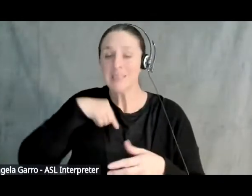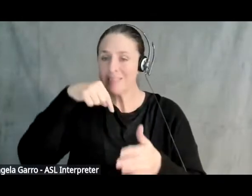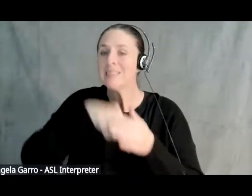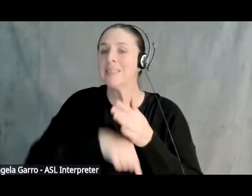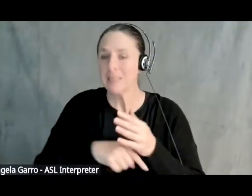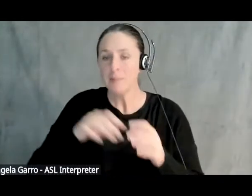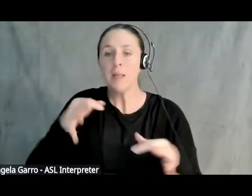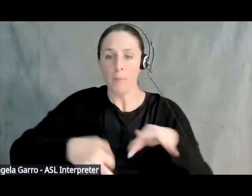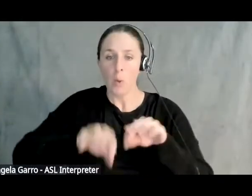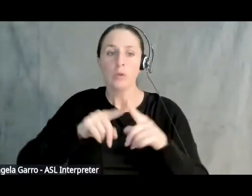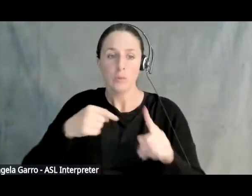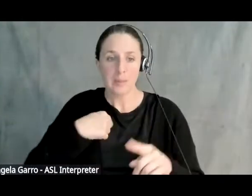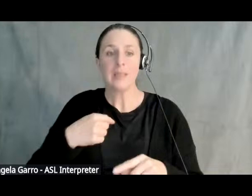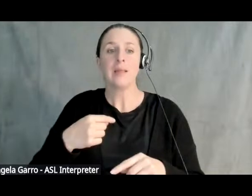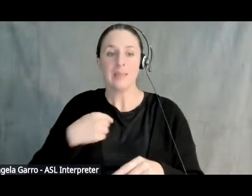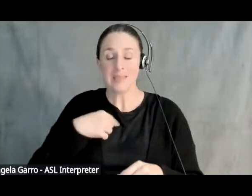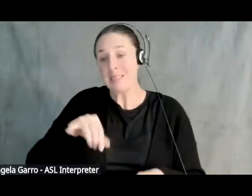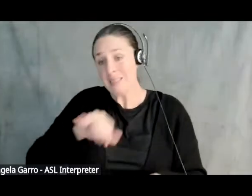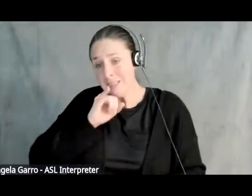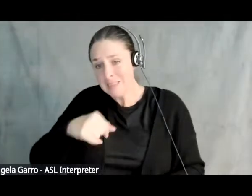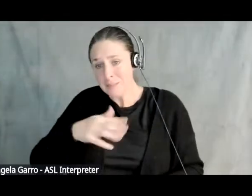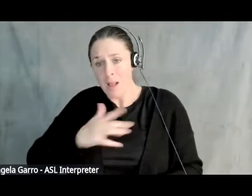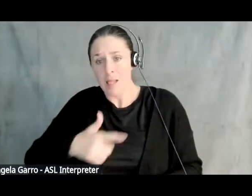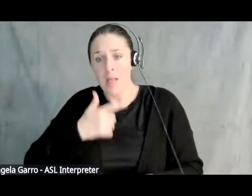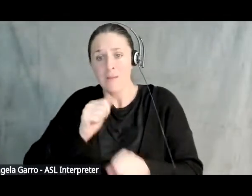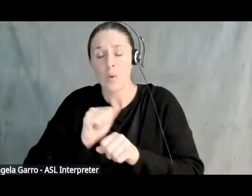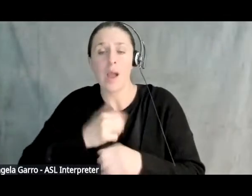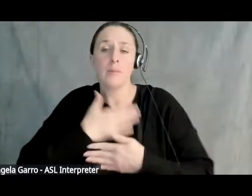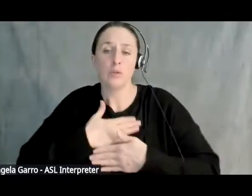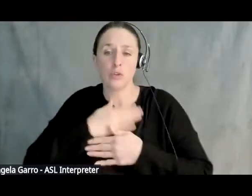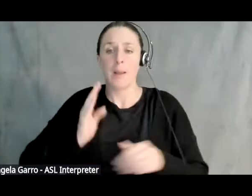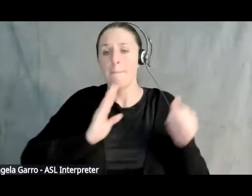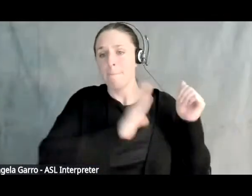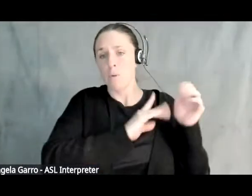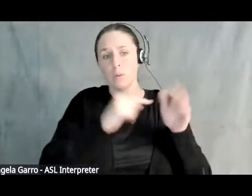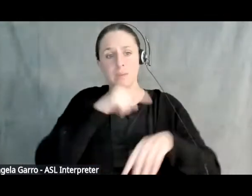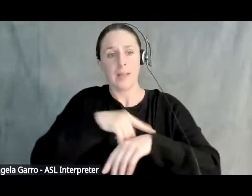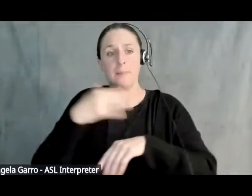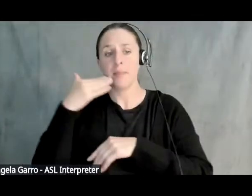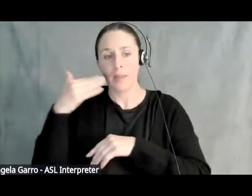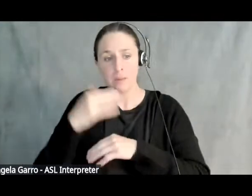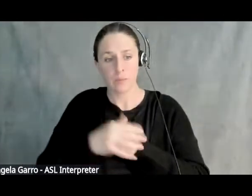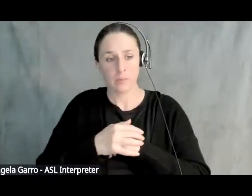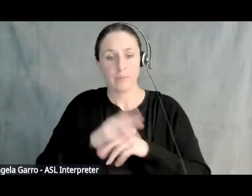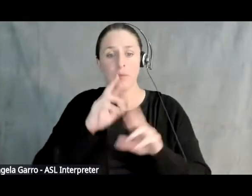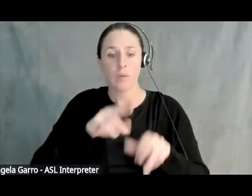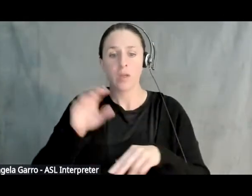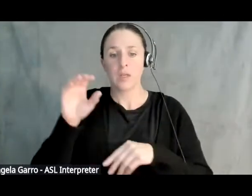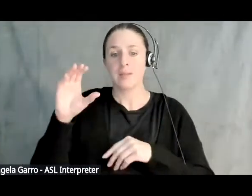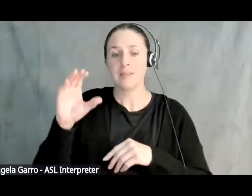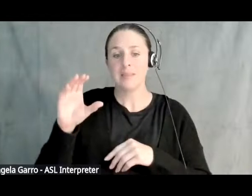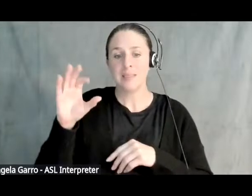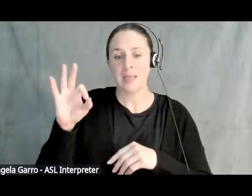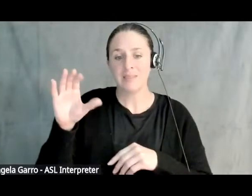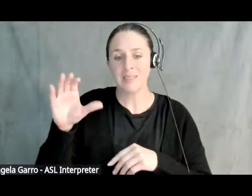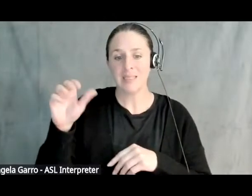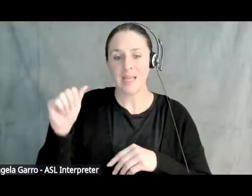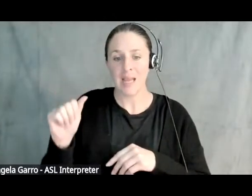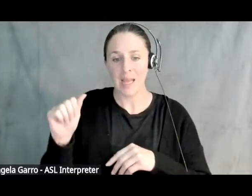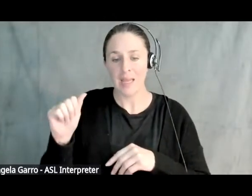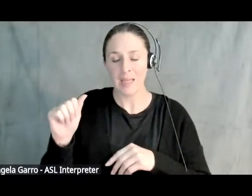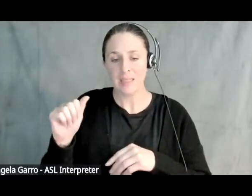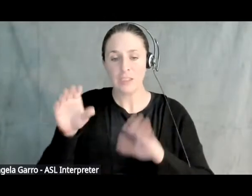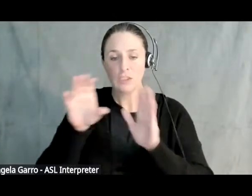I appreciate the board's time. Thank you. Thank you. Report of CSEA Chapter 519